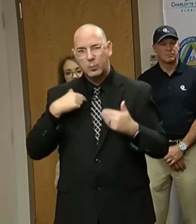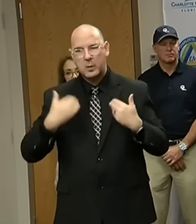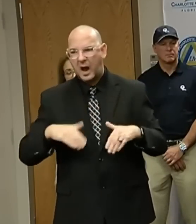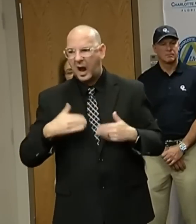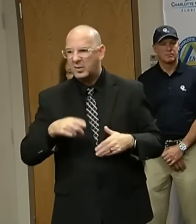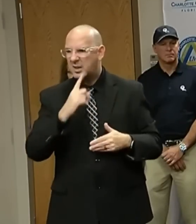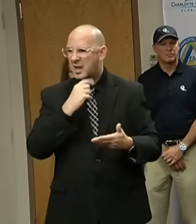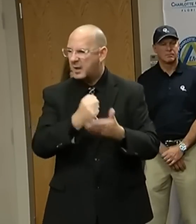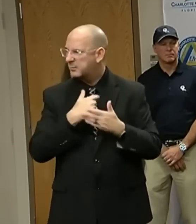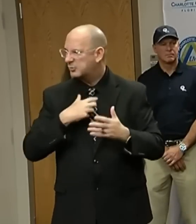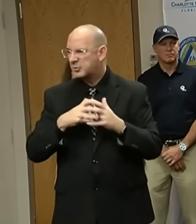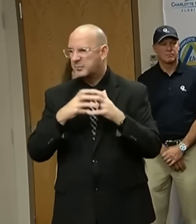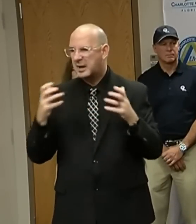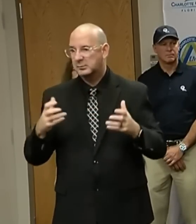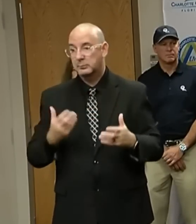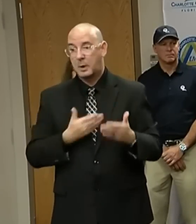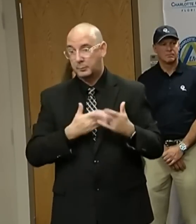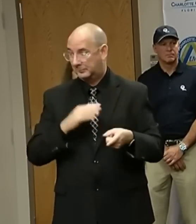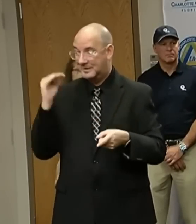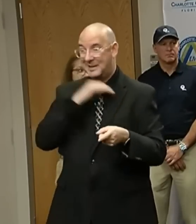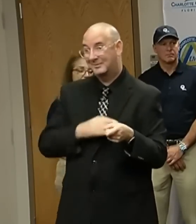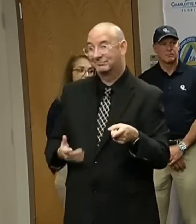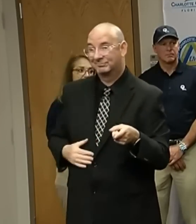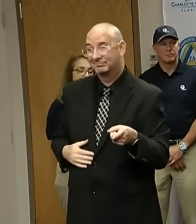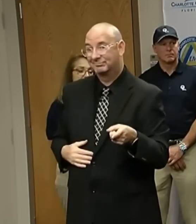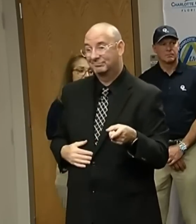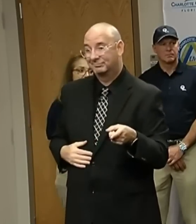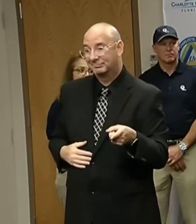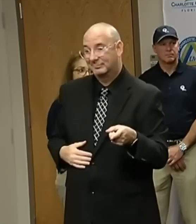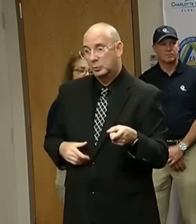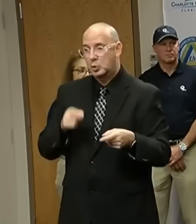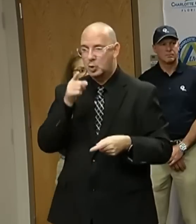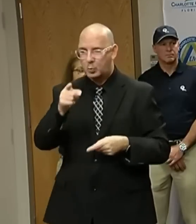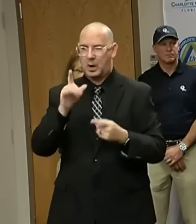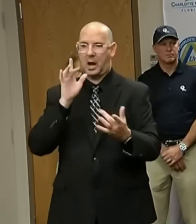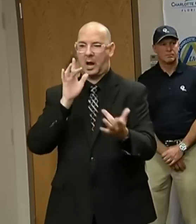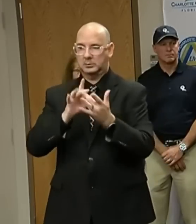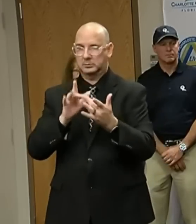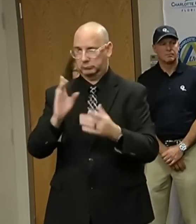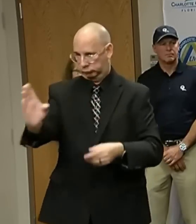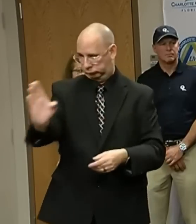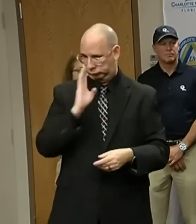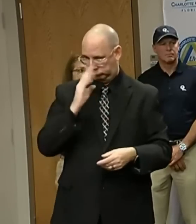your agent, your carrier, or to my office at